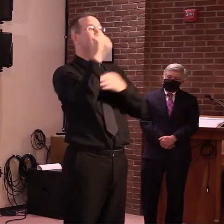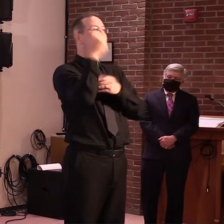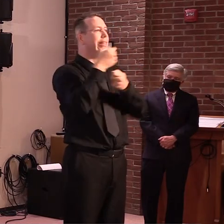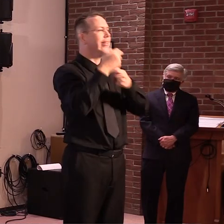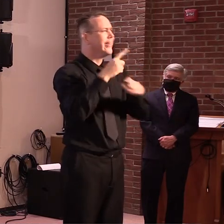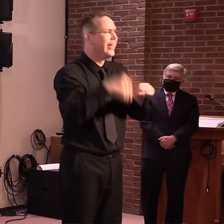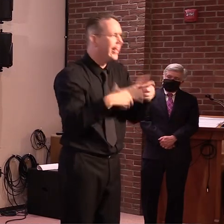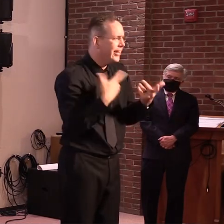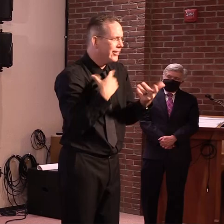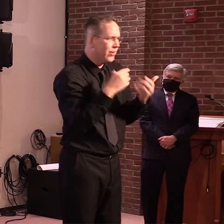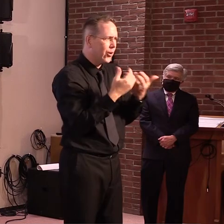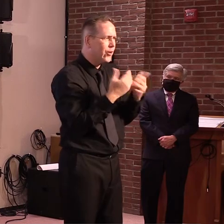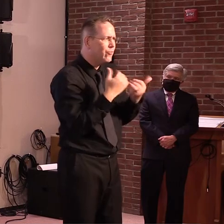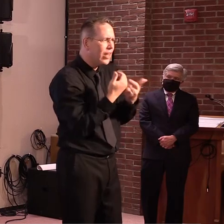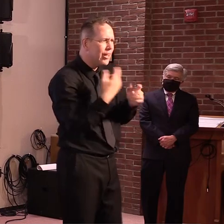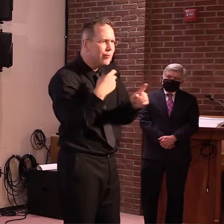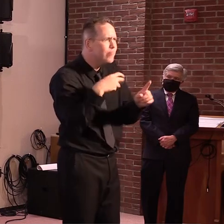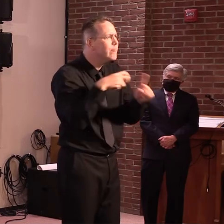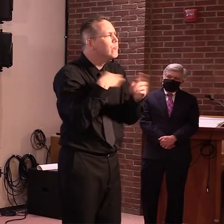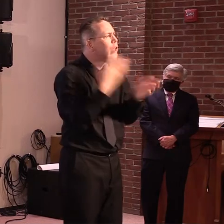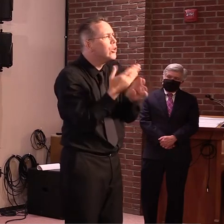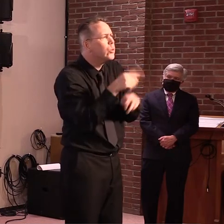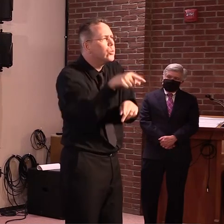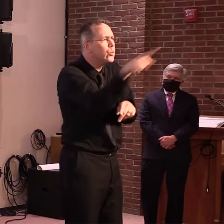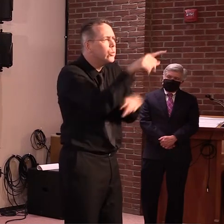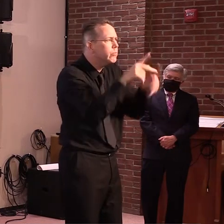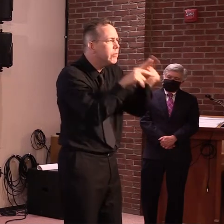and regionally and nationally. That would be my answer.